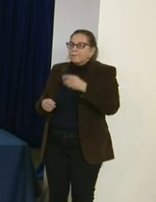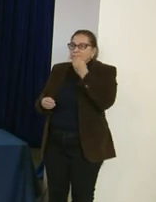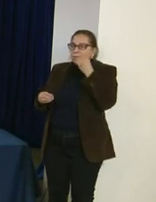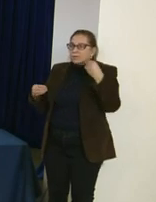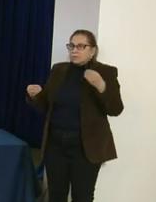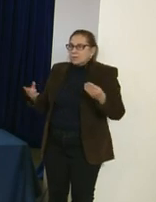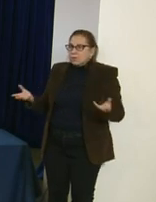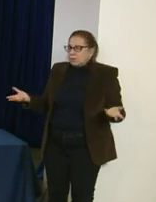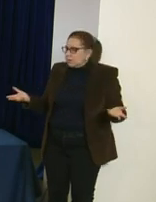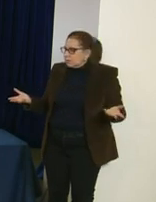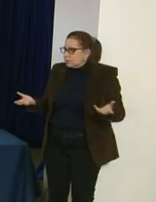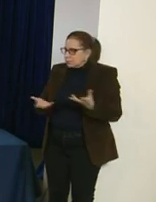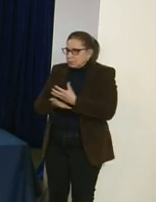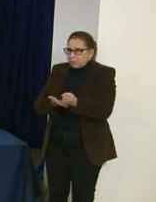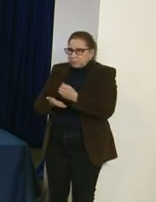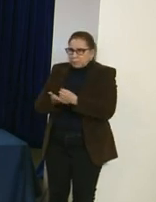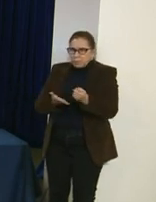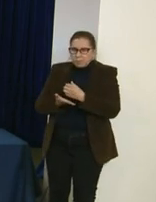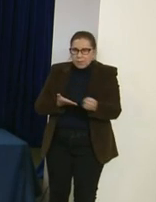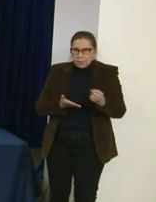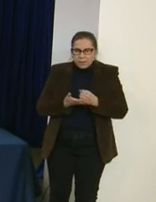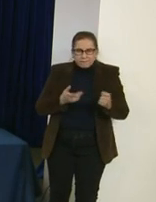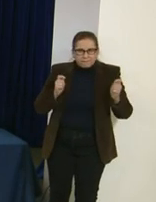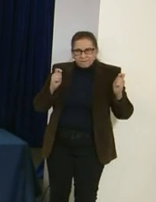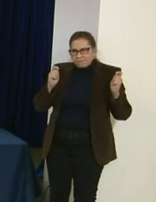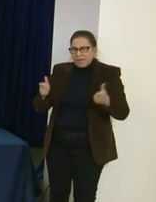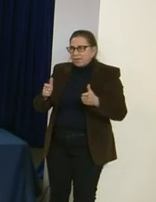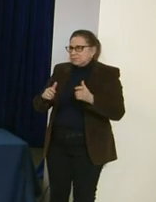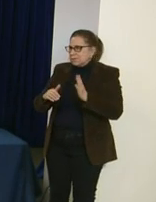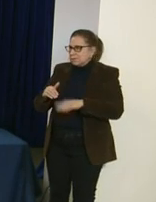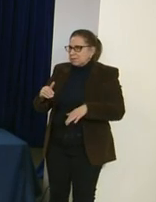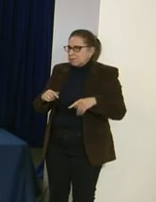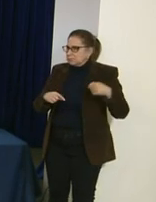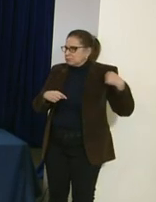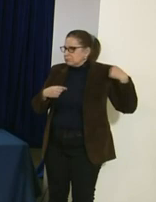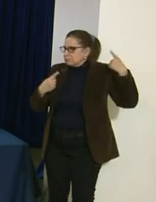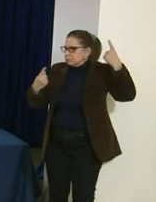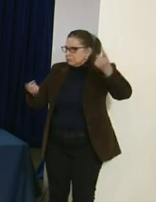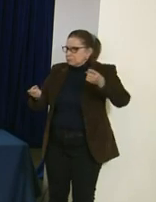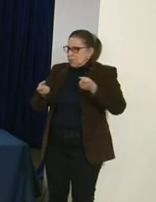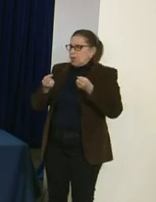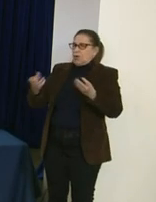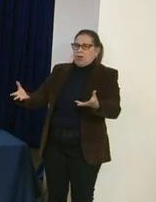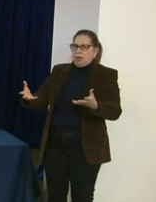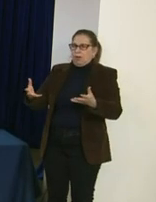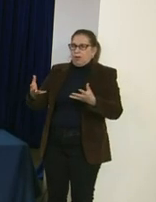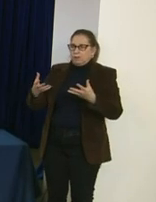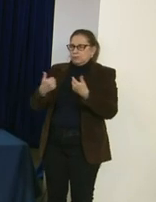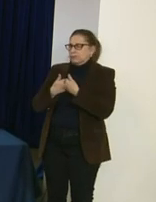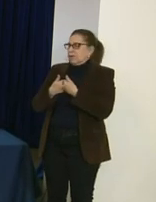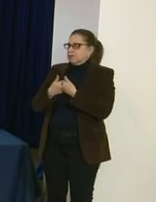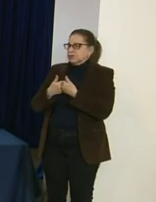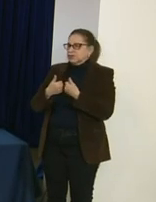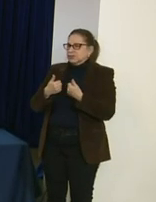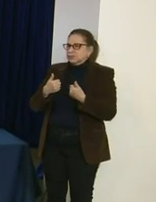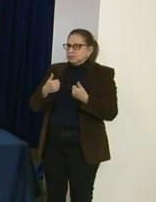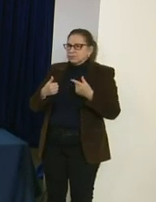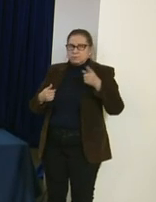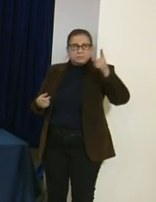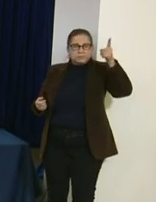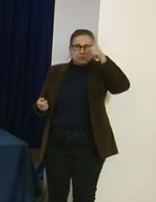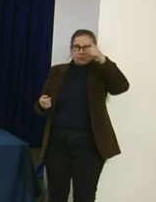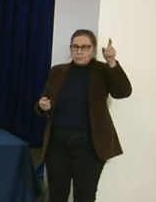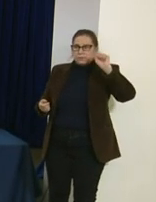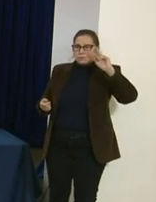than they have in the past, and that is creating a challenge for the supply chain to